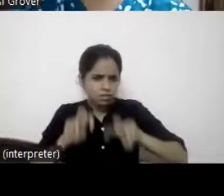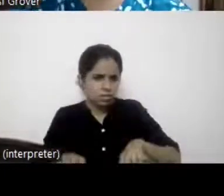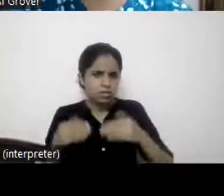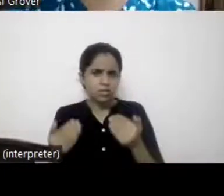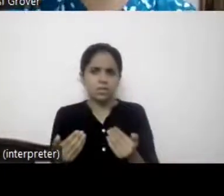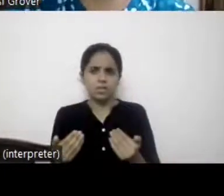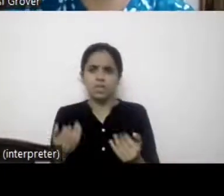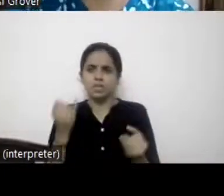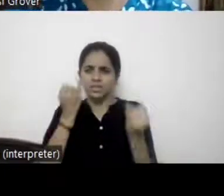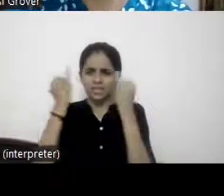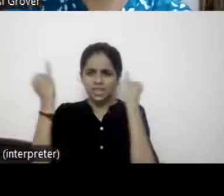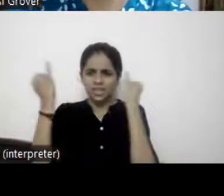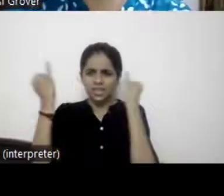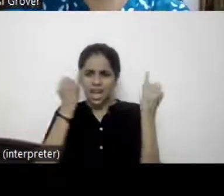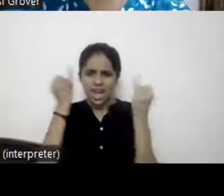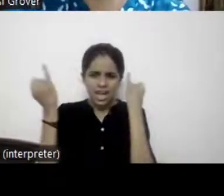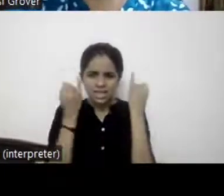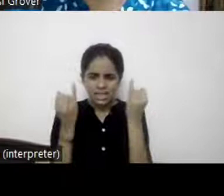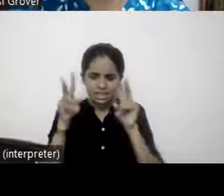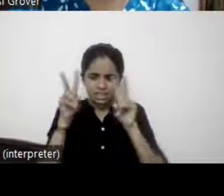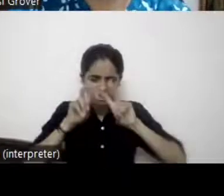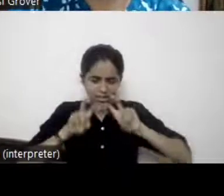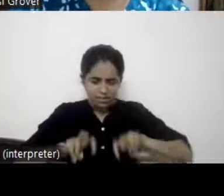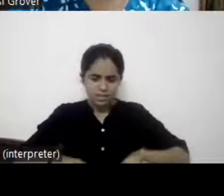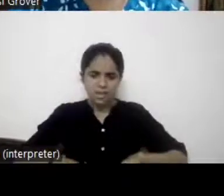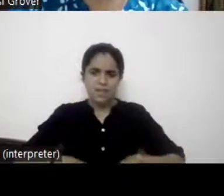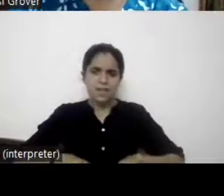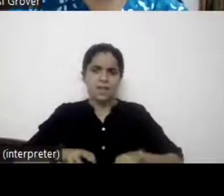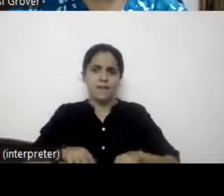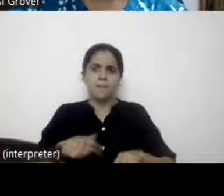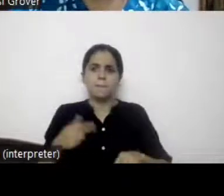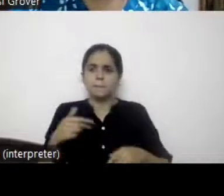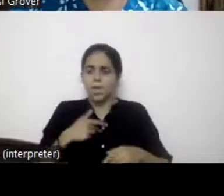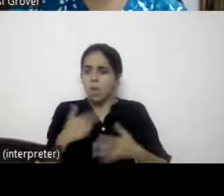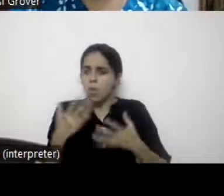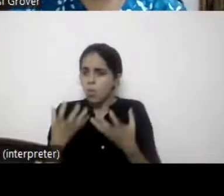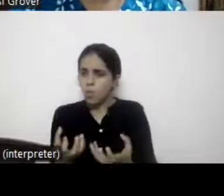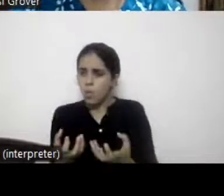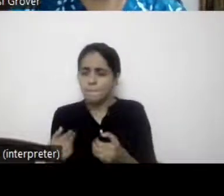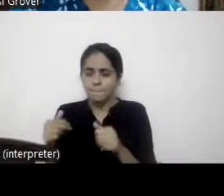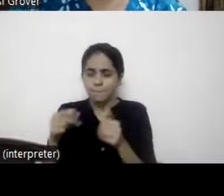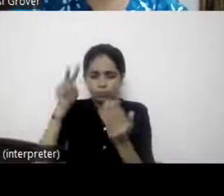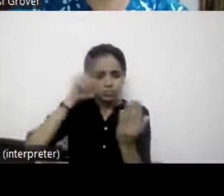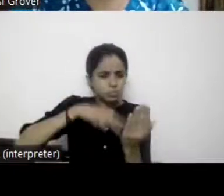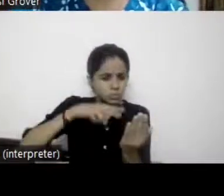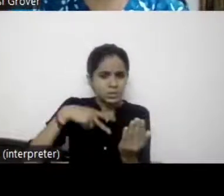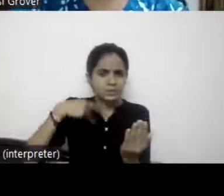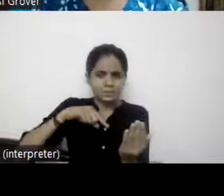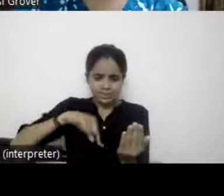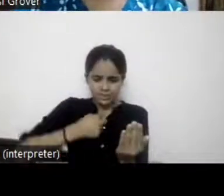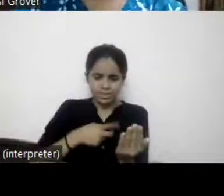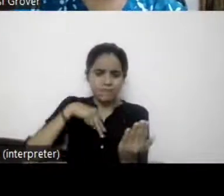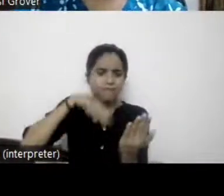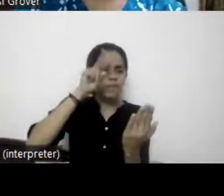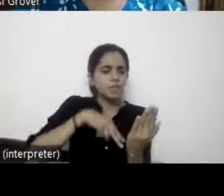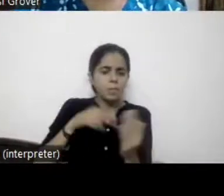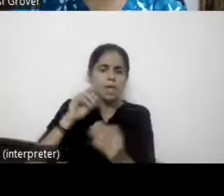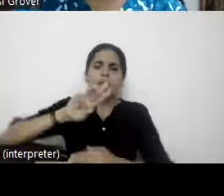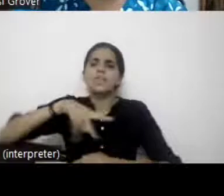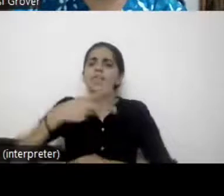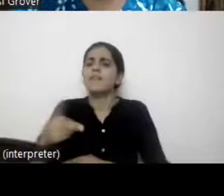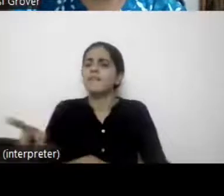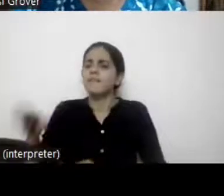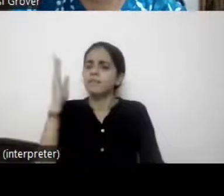whole idea of research is something that I wish to, look into, and maybe in the other lectures we can talk about